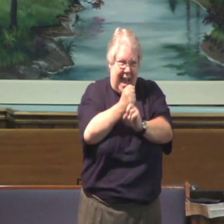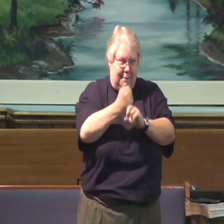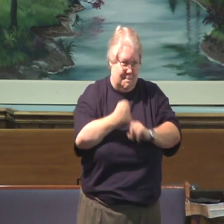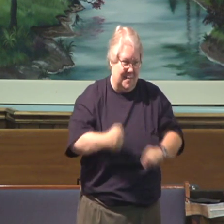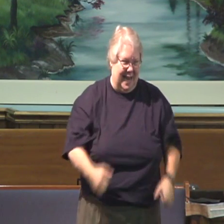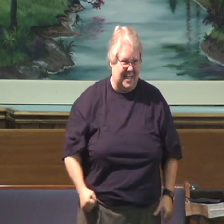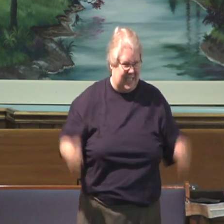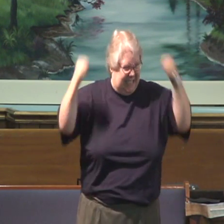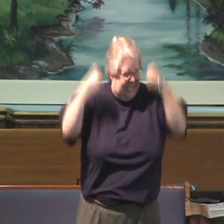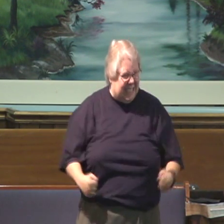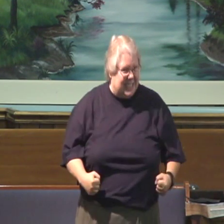got it.